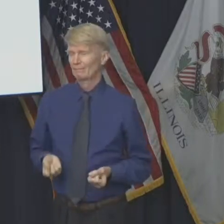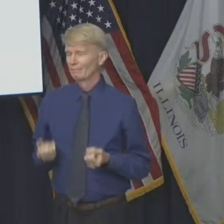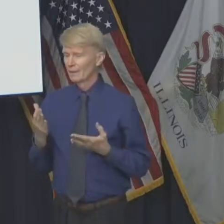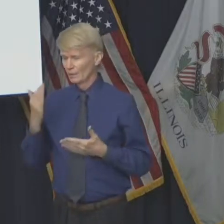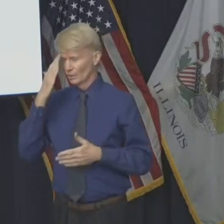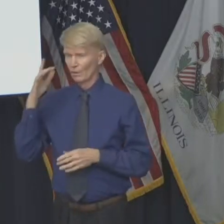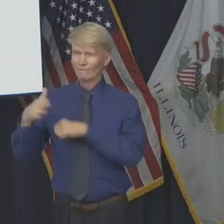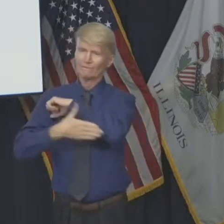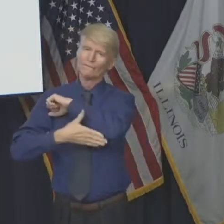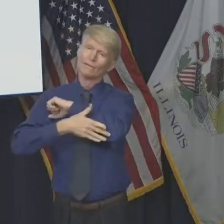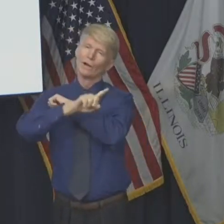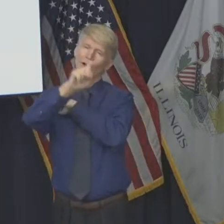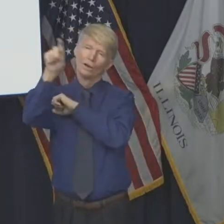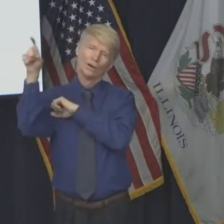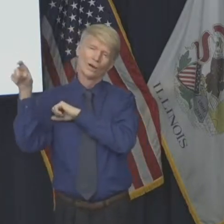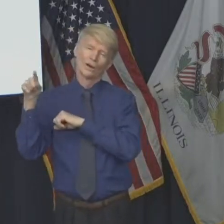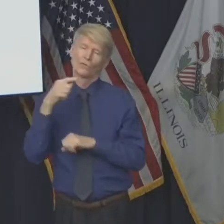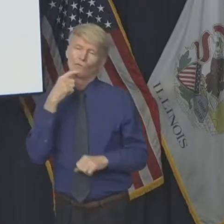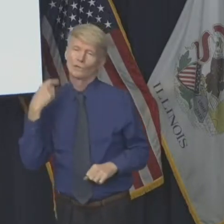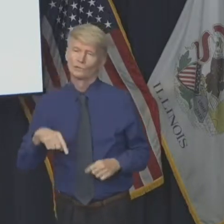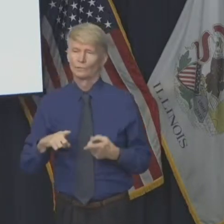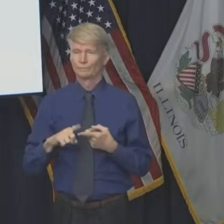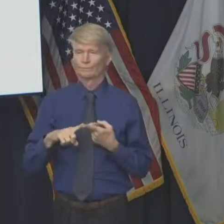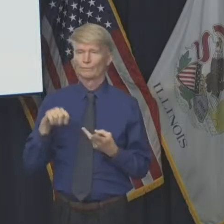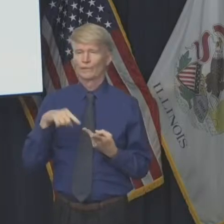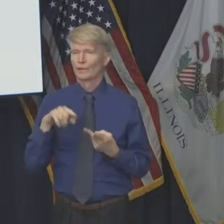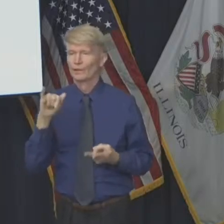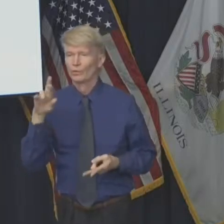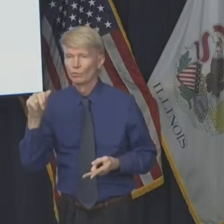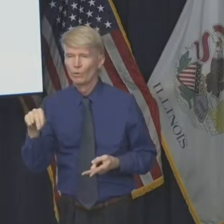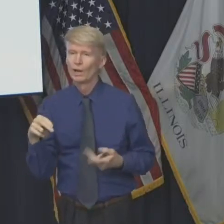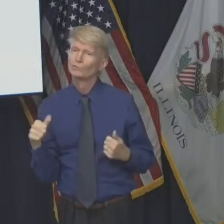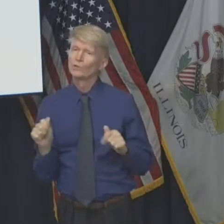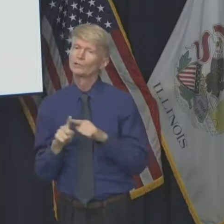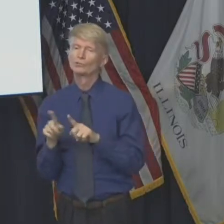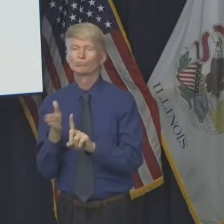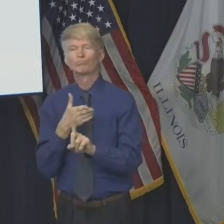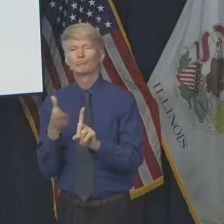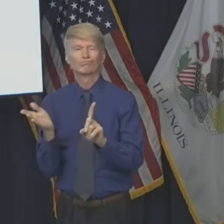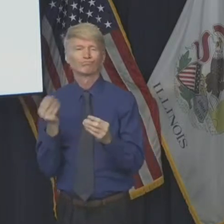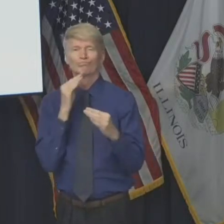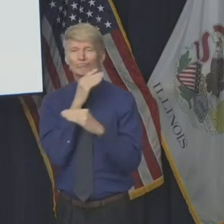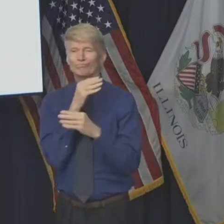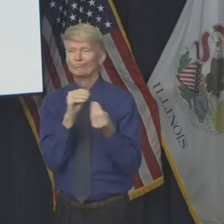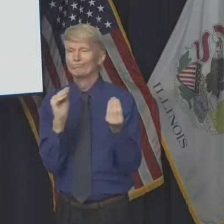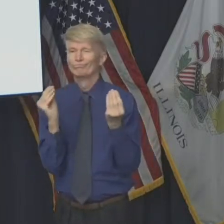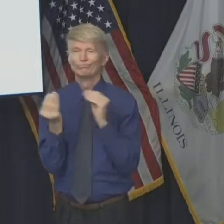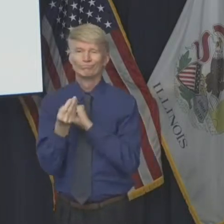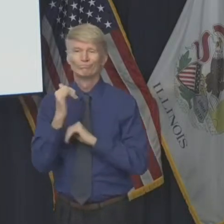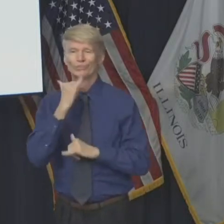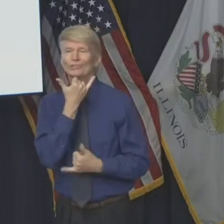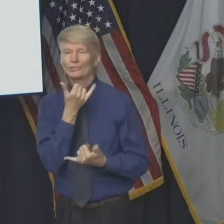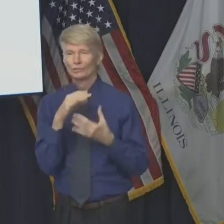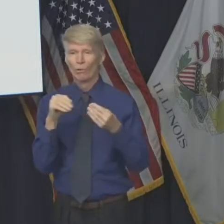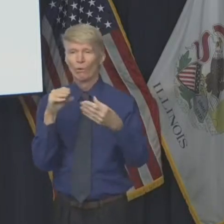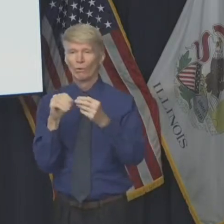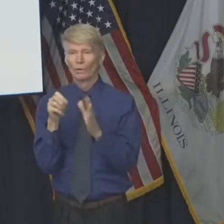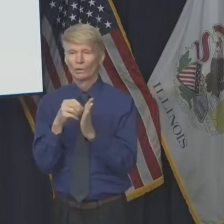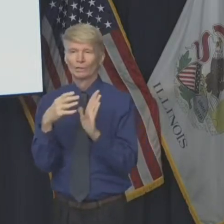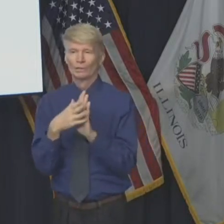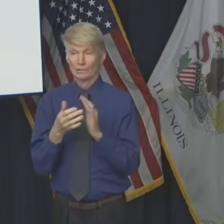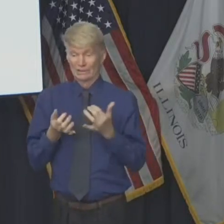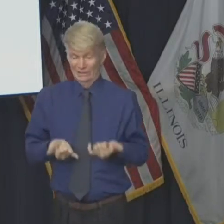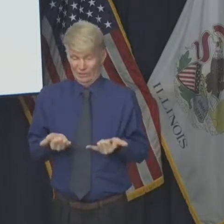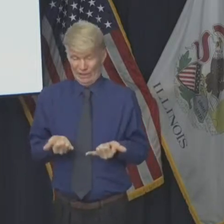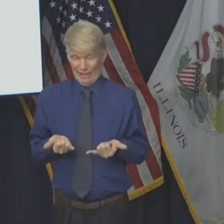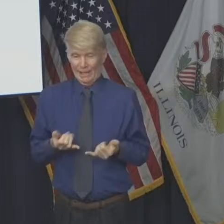Russia and Iran and others, who intend to promote disinformation and misinformation today and